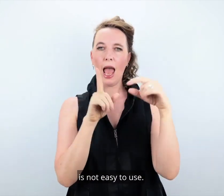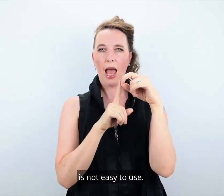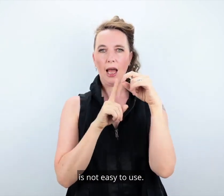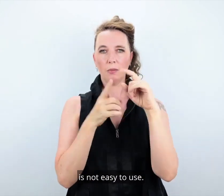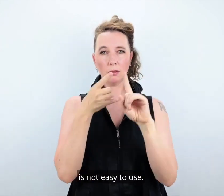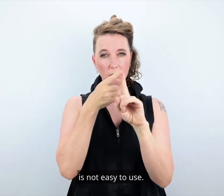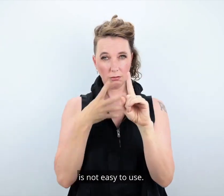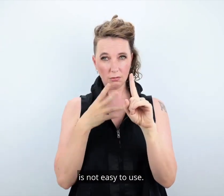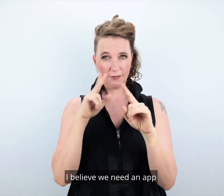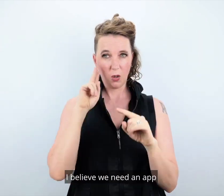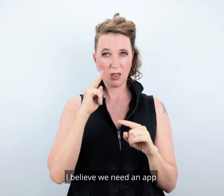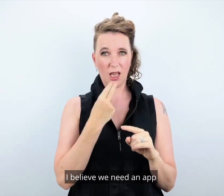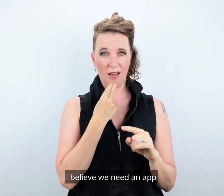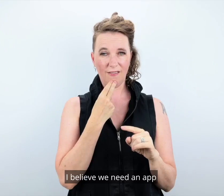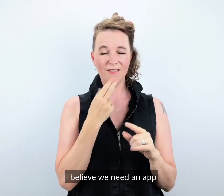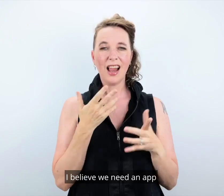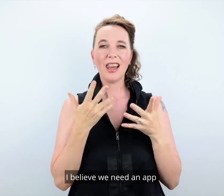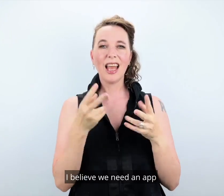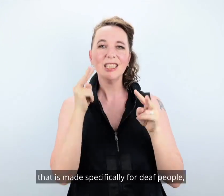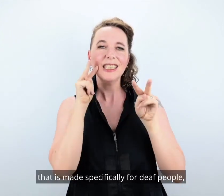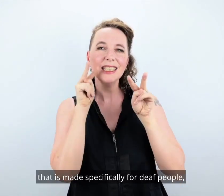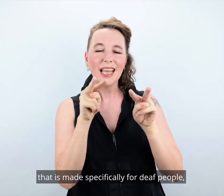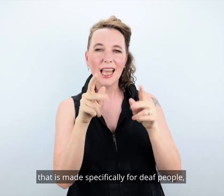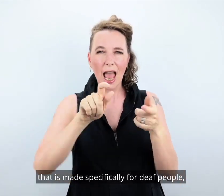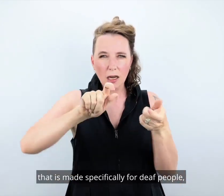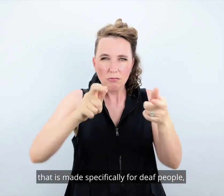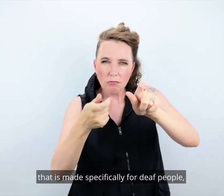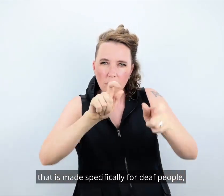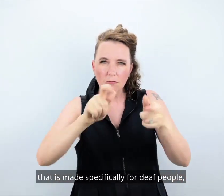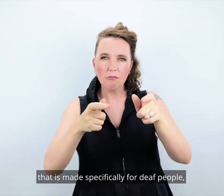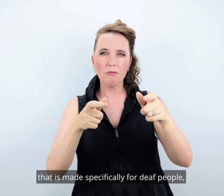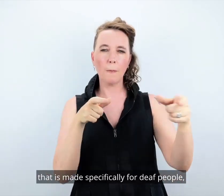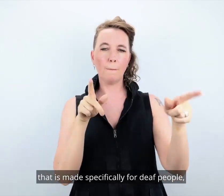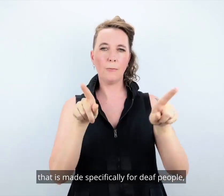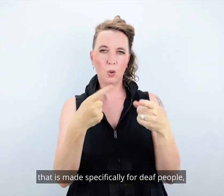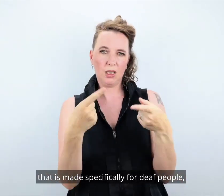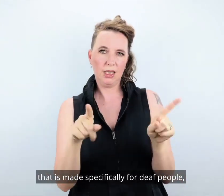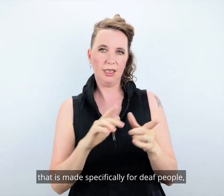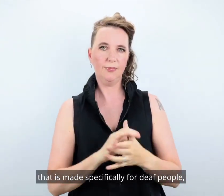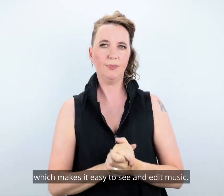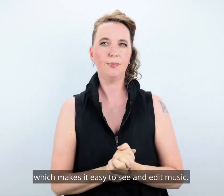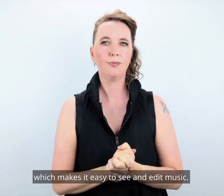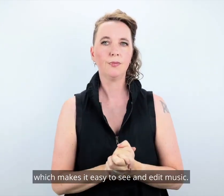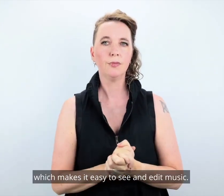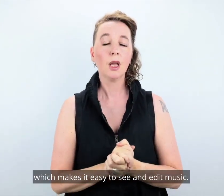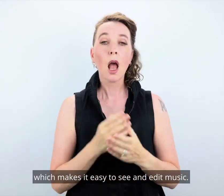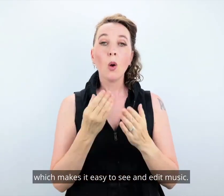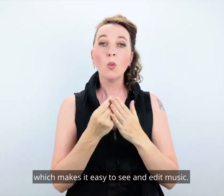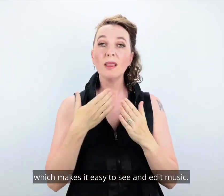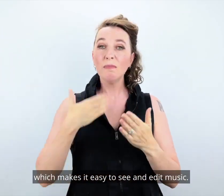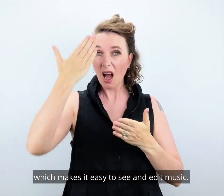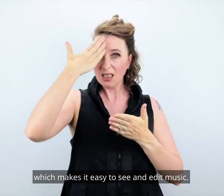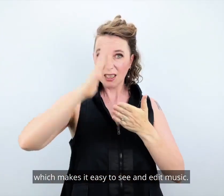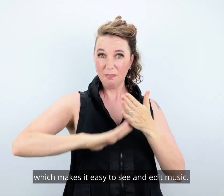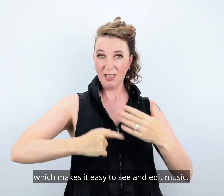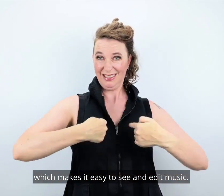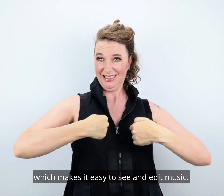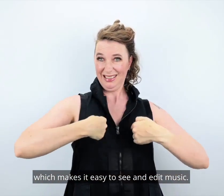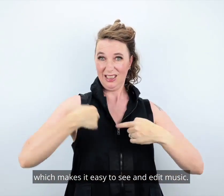use. I believe we need an app that is made specifically for deaf people, which makes it easy to see and edit music.